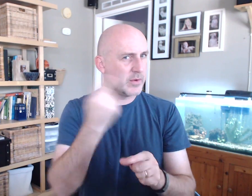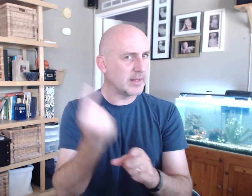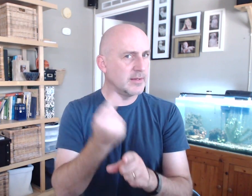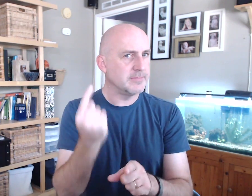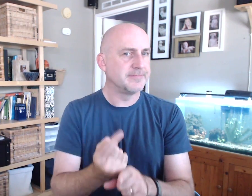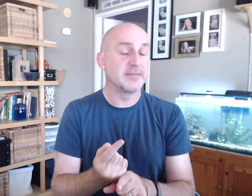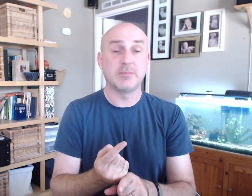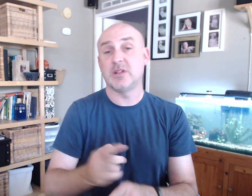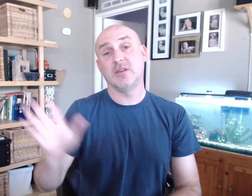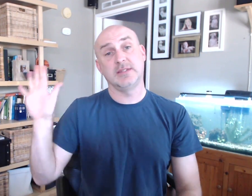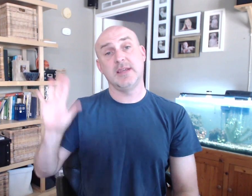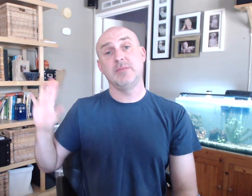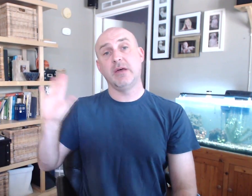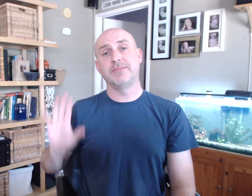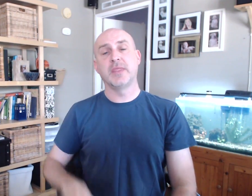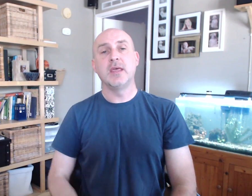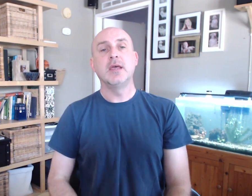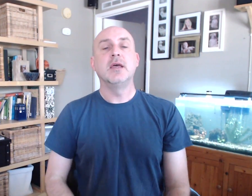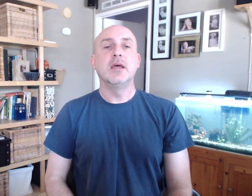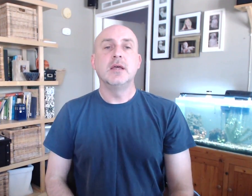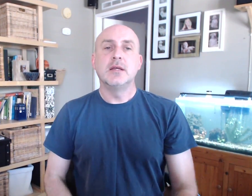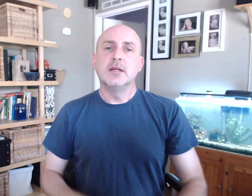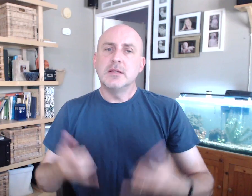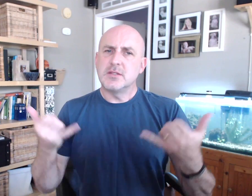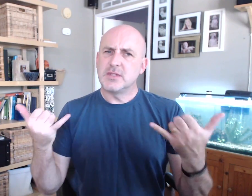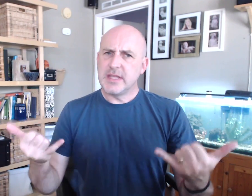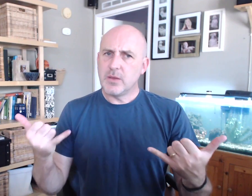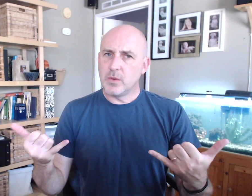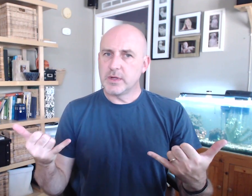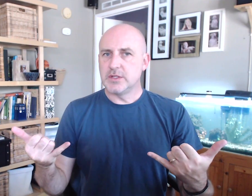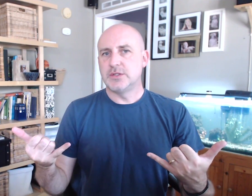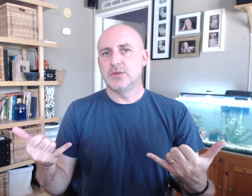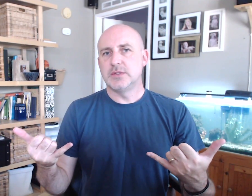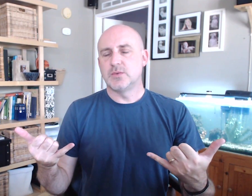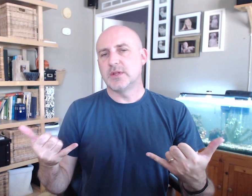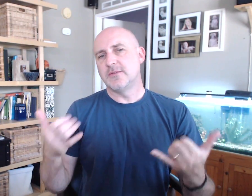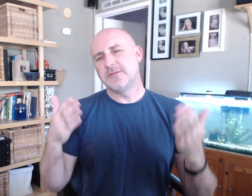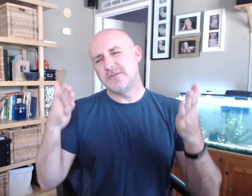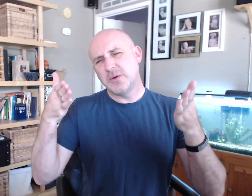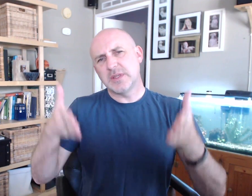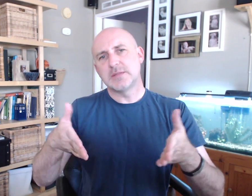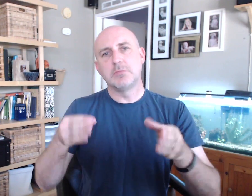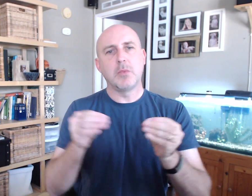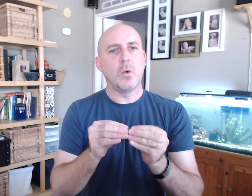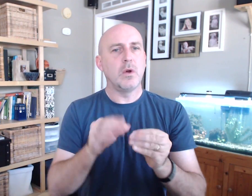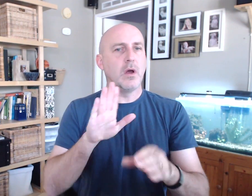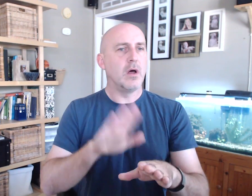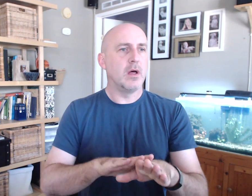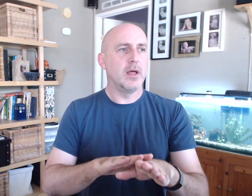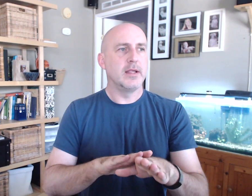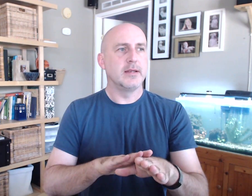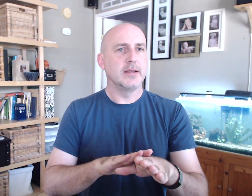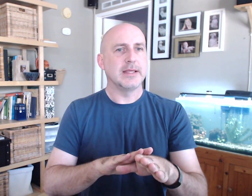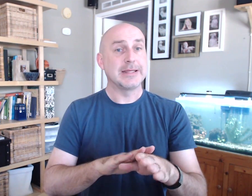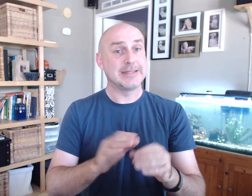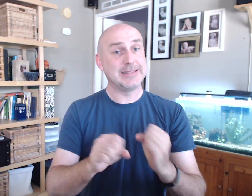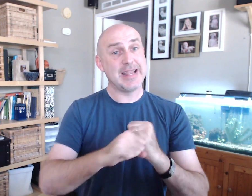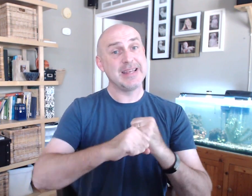correctly. It's been a long time now. So today what we're going to do is we're going to focus more on extending